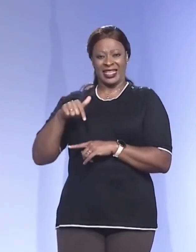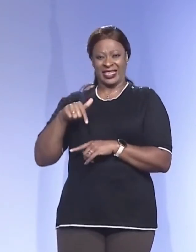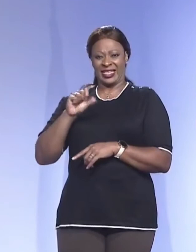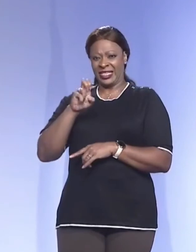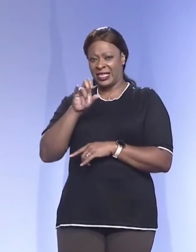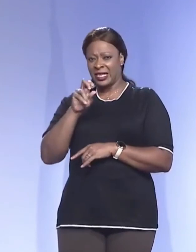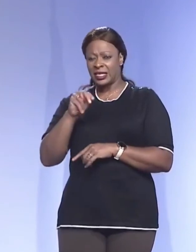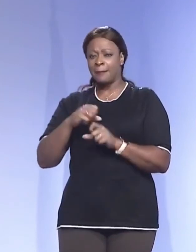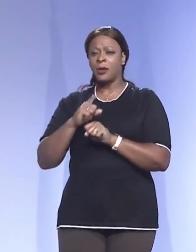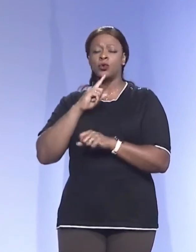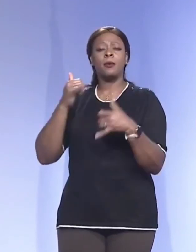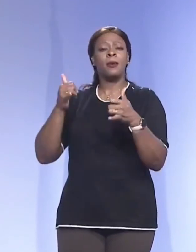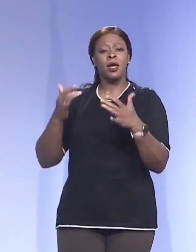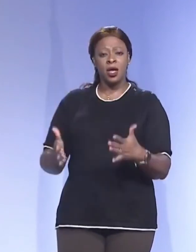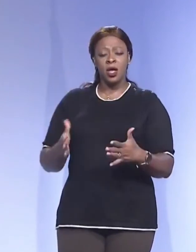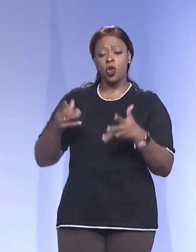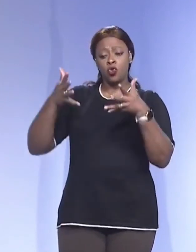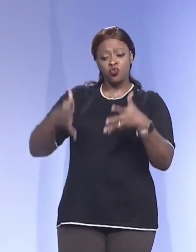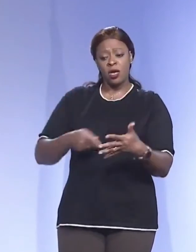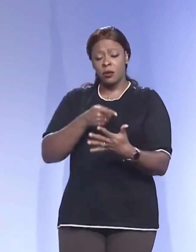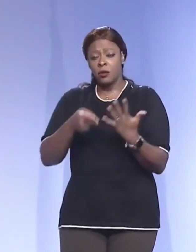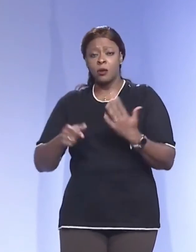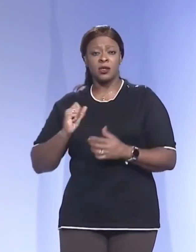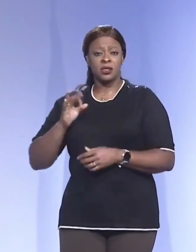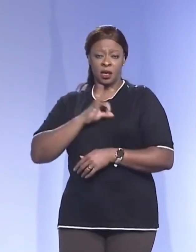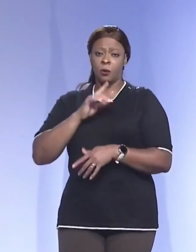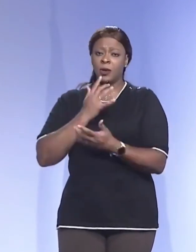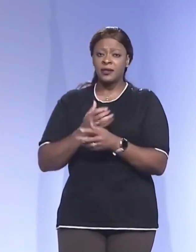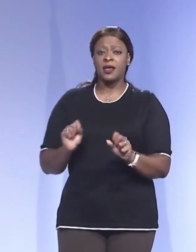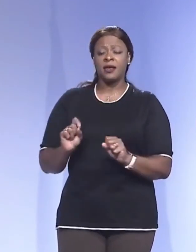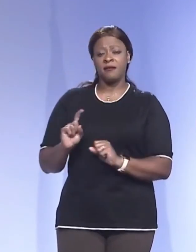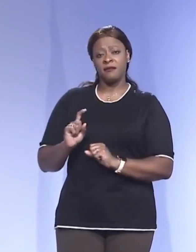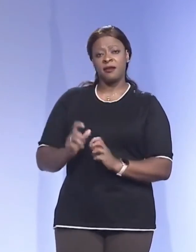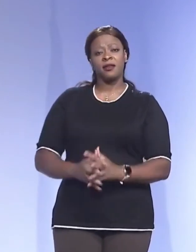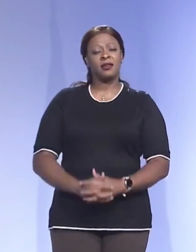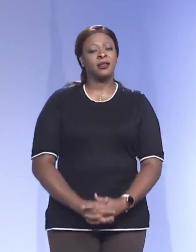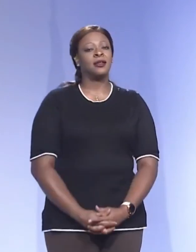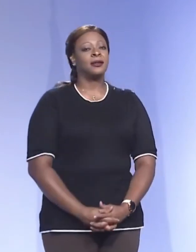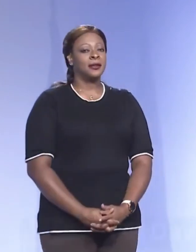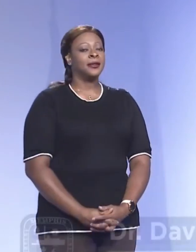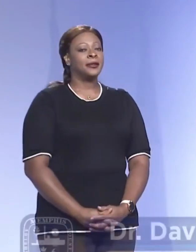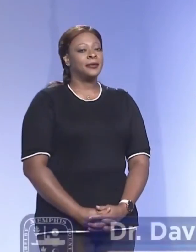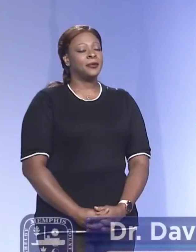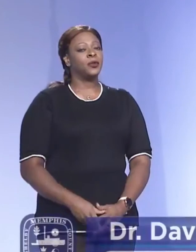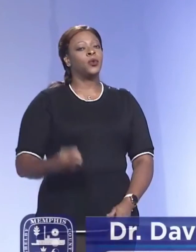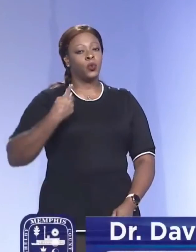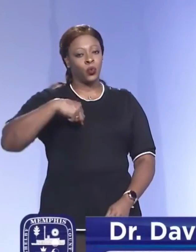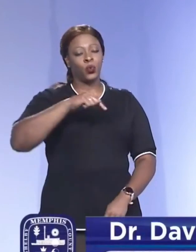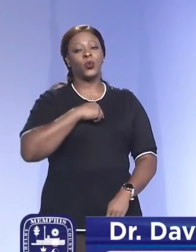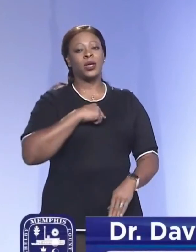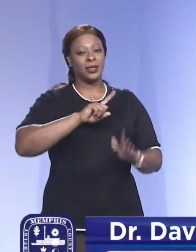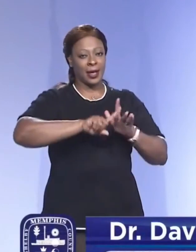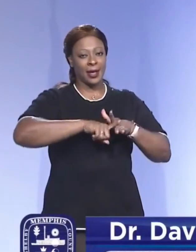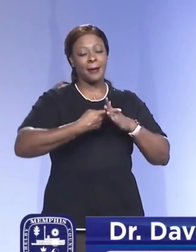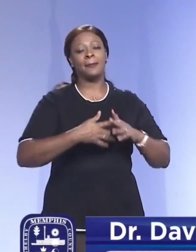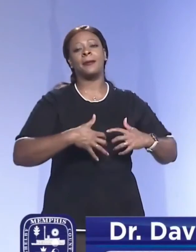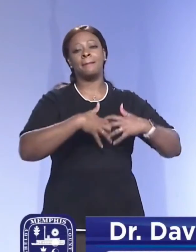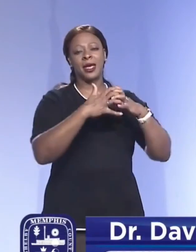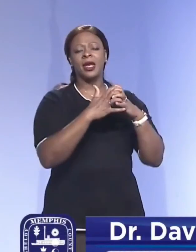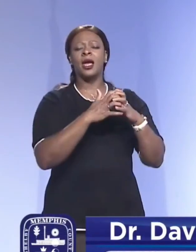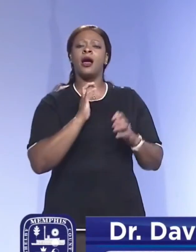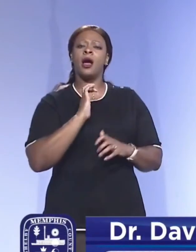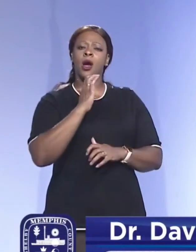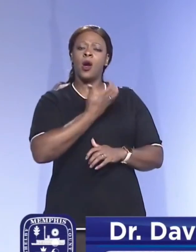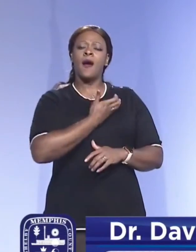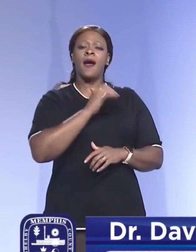as making sure players and the rest of the staff are safe? All right, well, we have implemented, I think